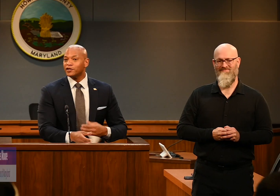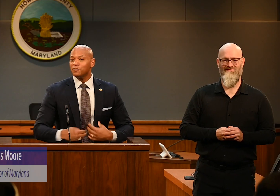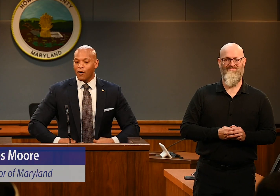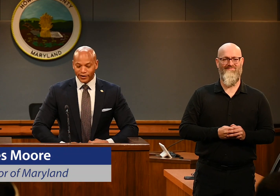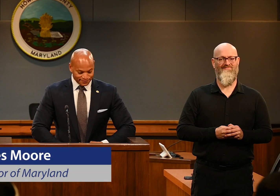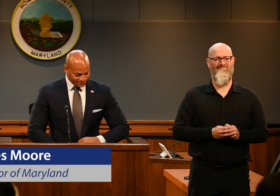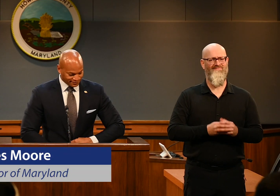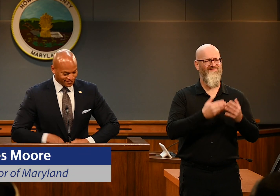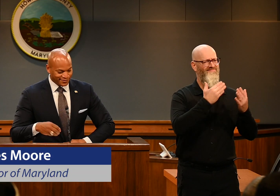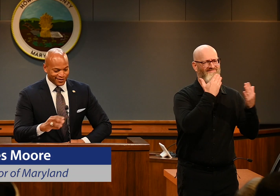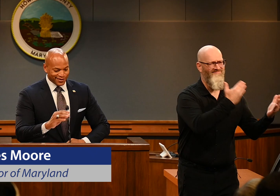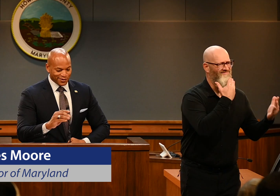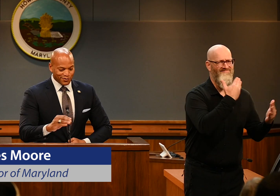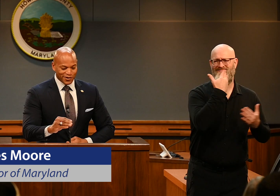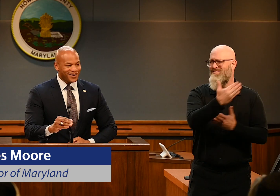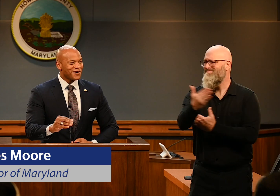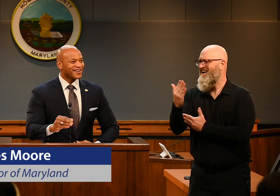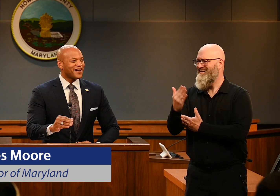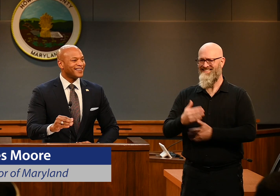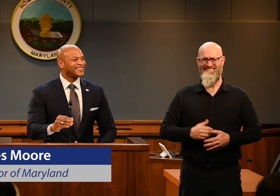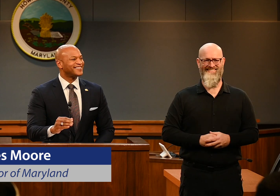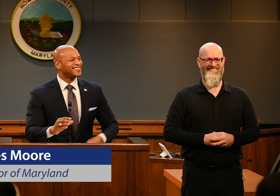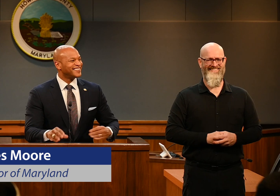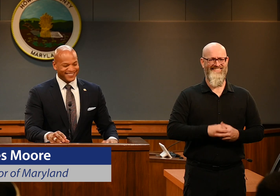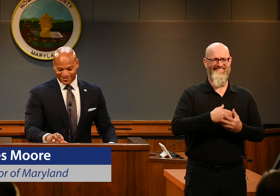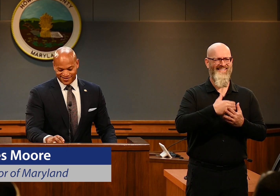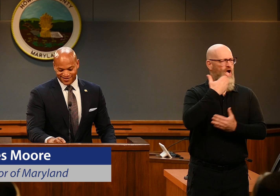Thank you so much. Good morning. Good morning. Good morning, Howard County.